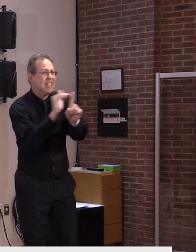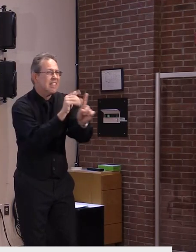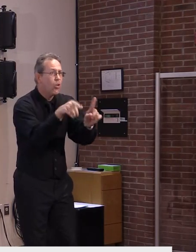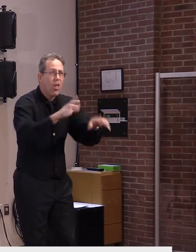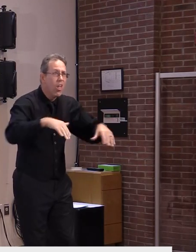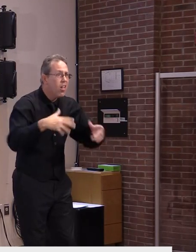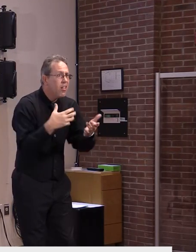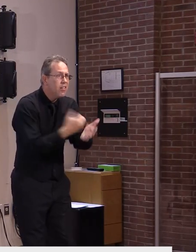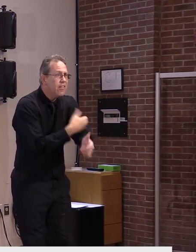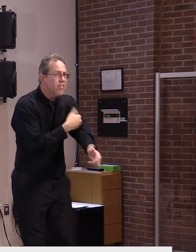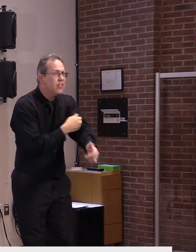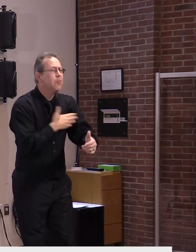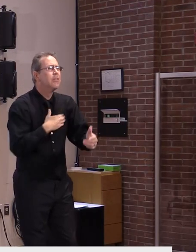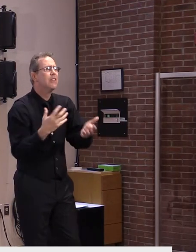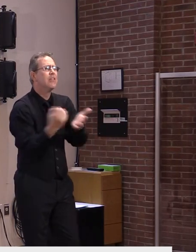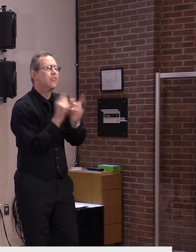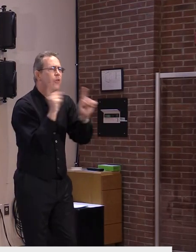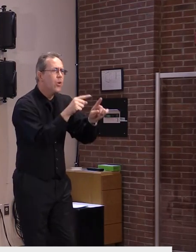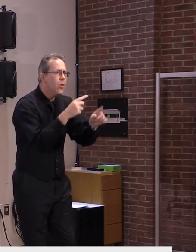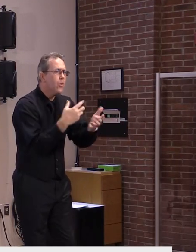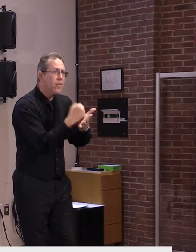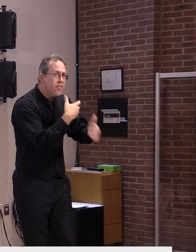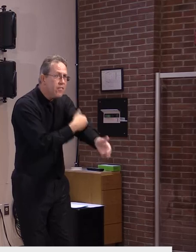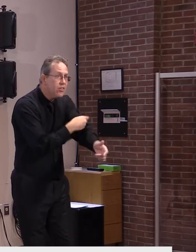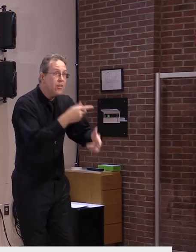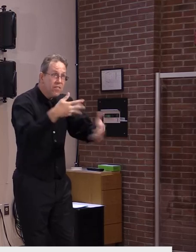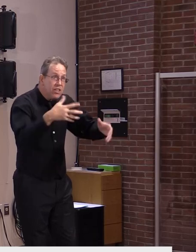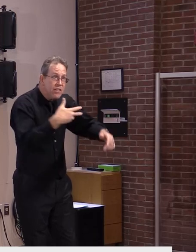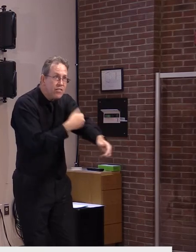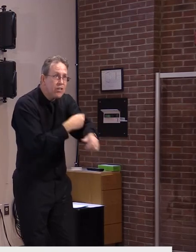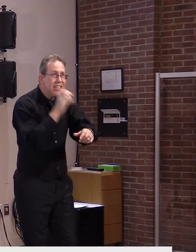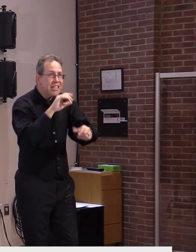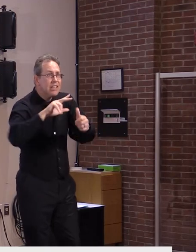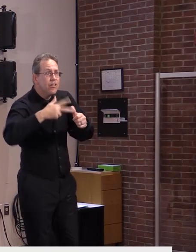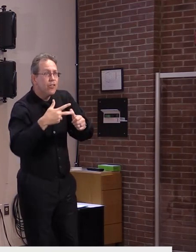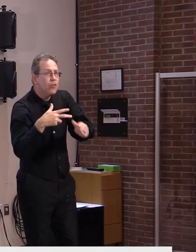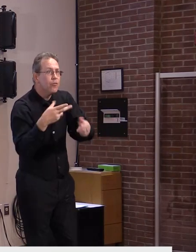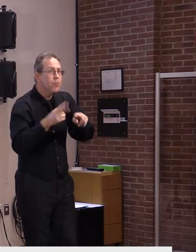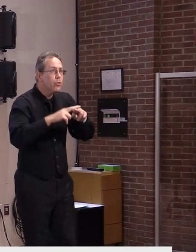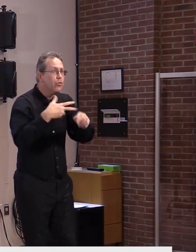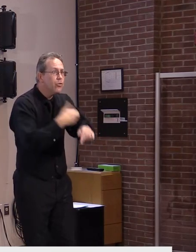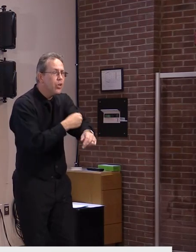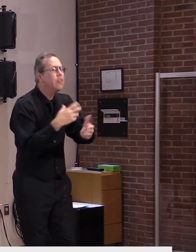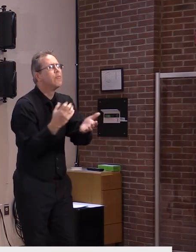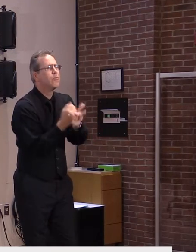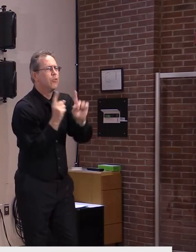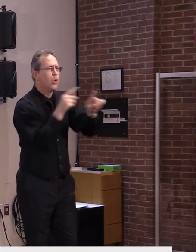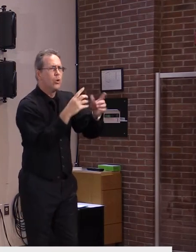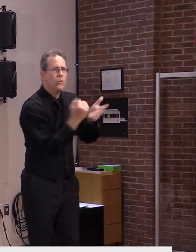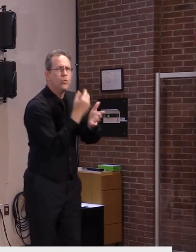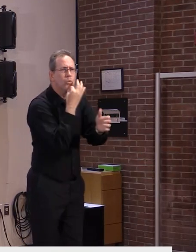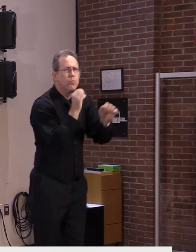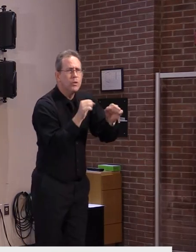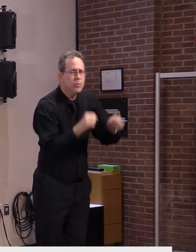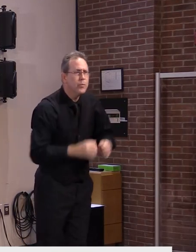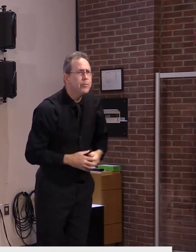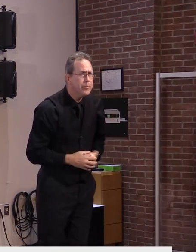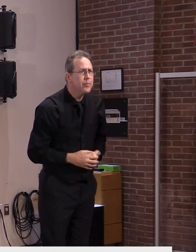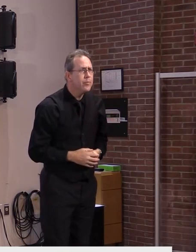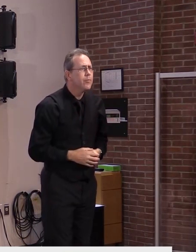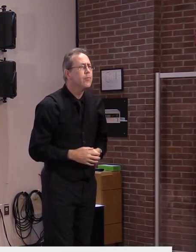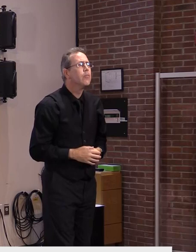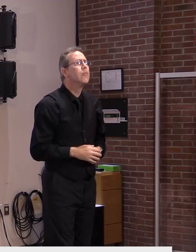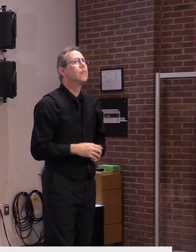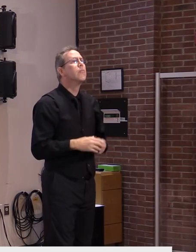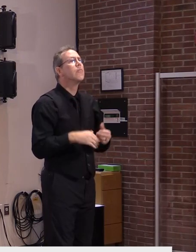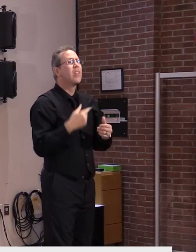vaccinated if you're still on the fence. Important to do so as quickly as you can. And that leads us to where we stand in terms of vaccination rates